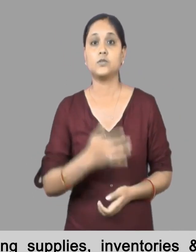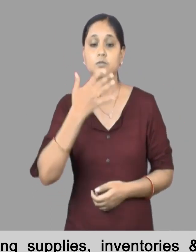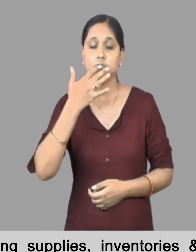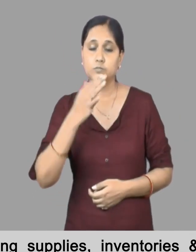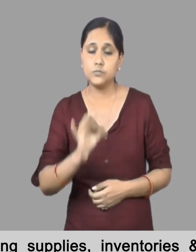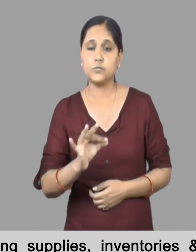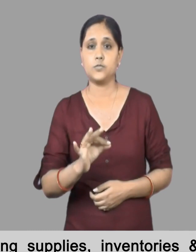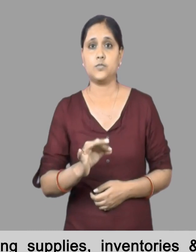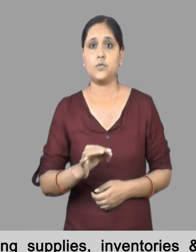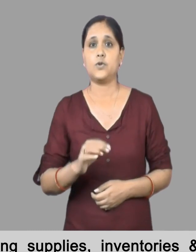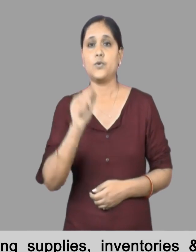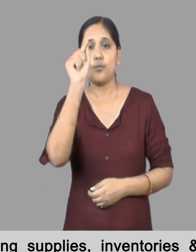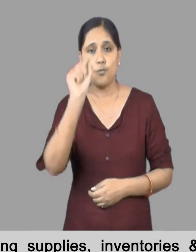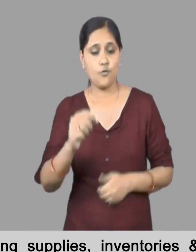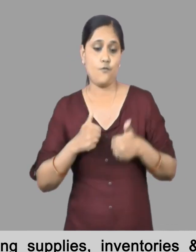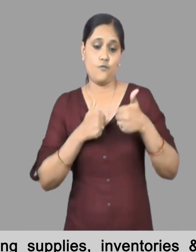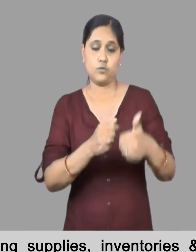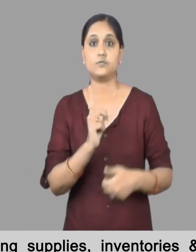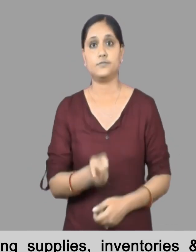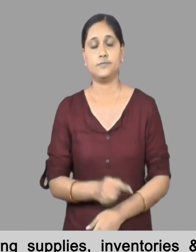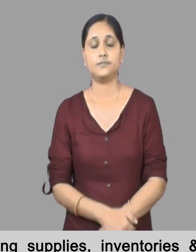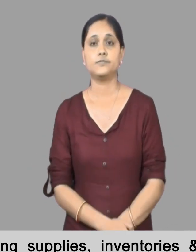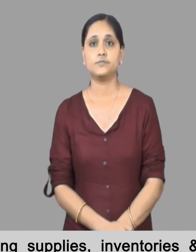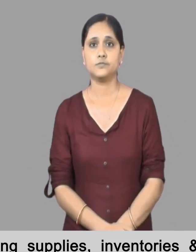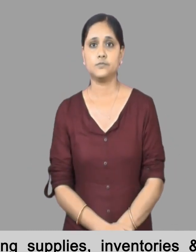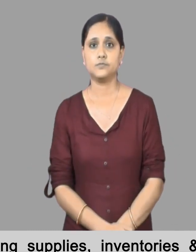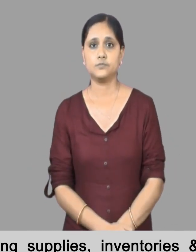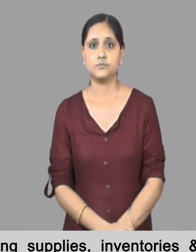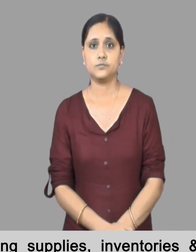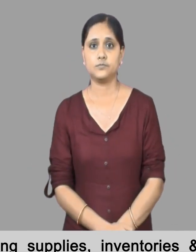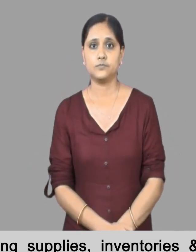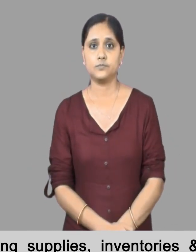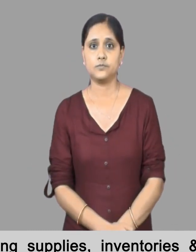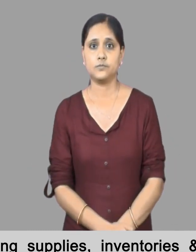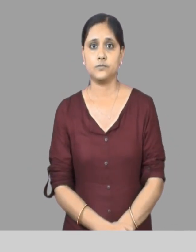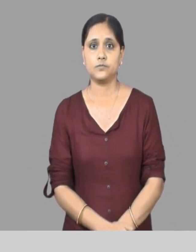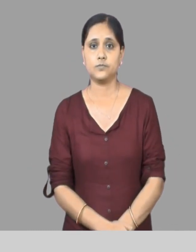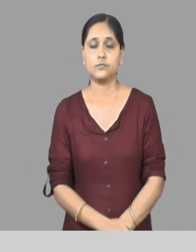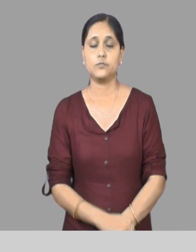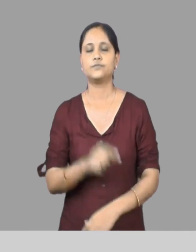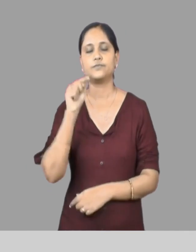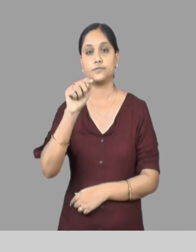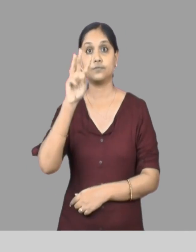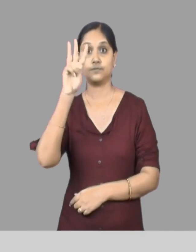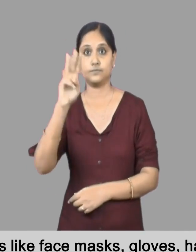goods, and proper queue management and disinfection to be ensured. Point